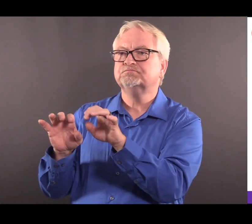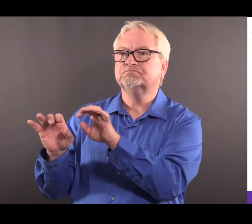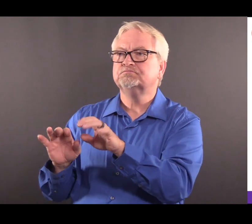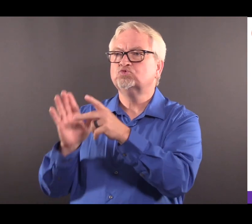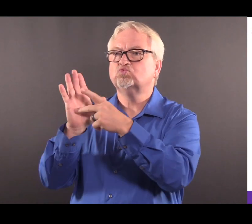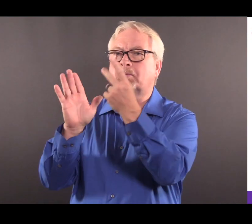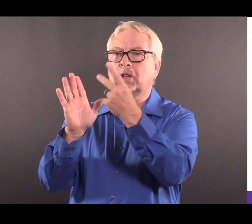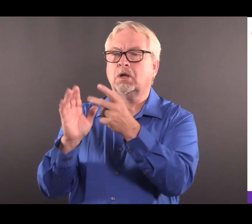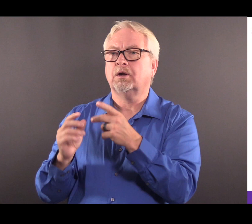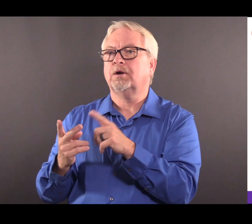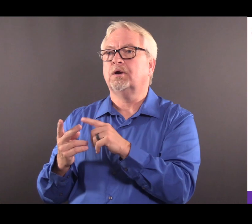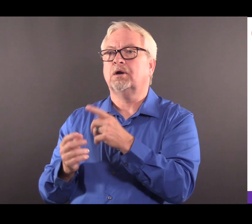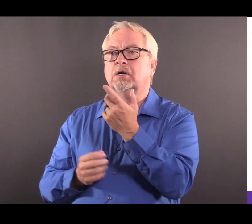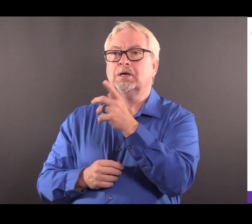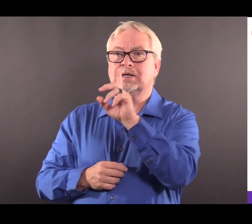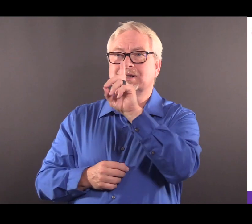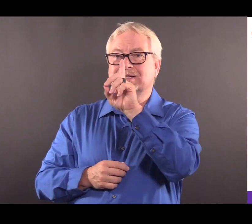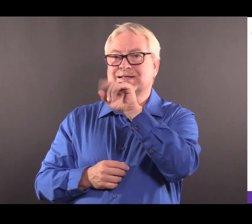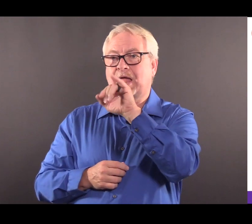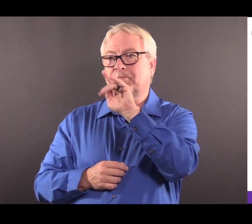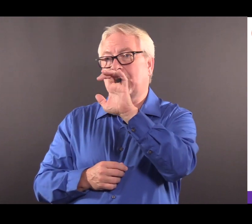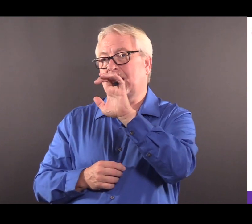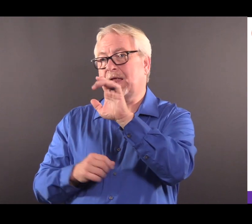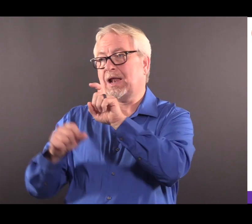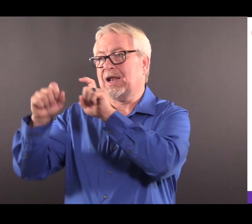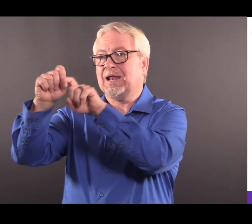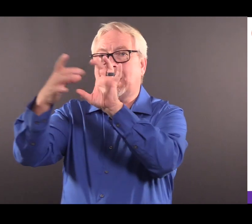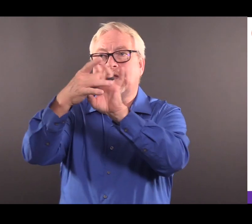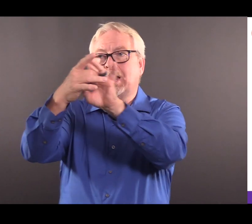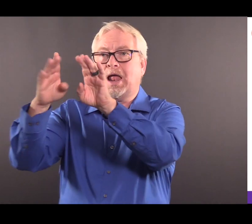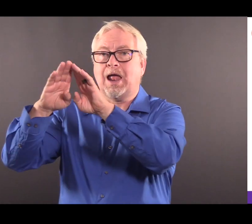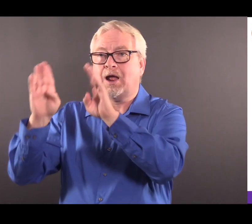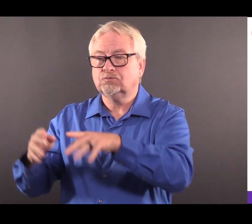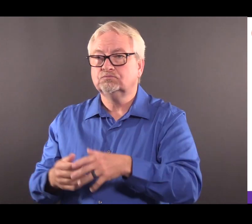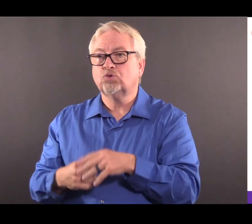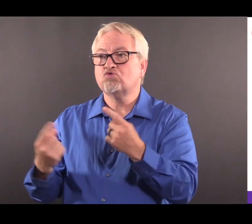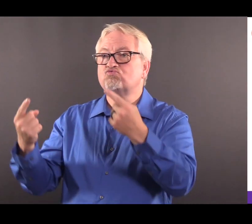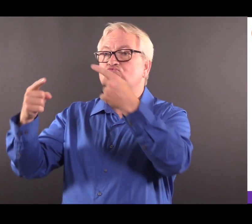capacity to deduplicate, dynamic household linking,